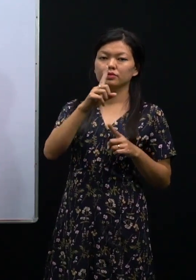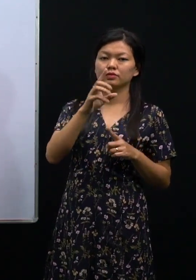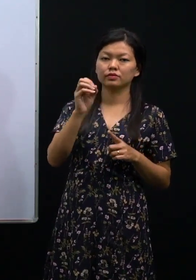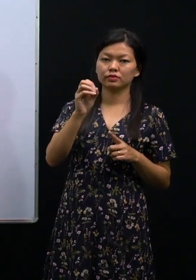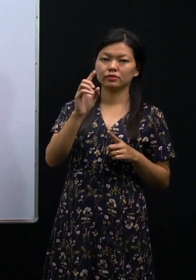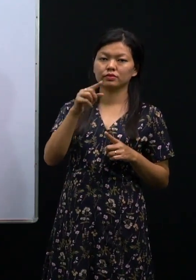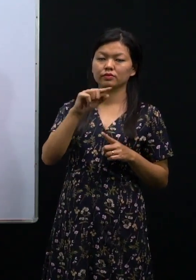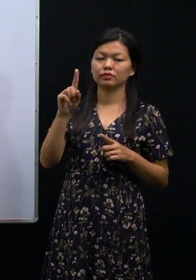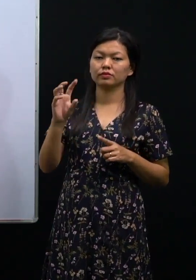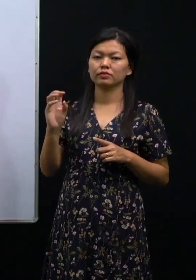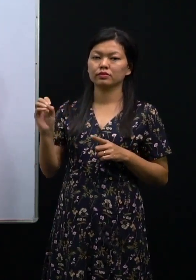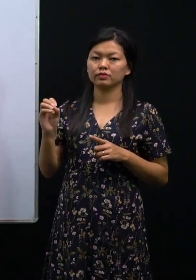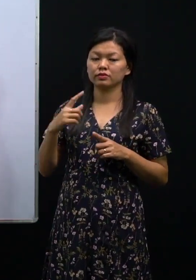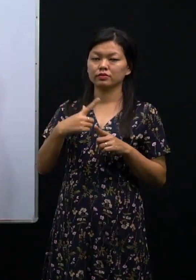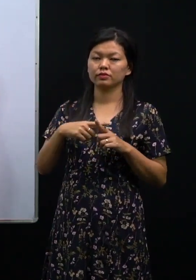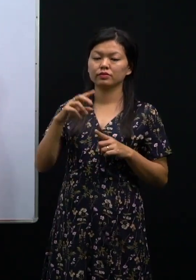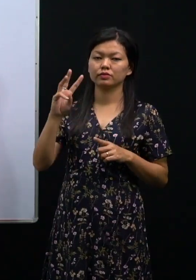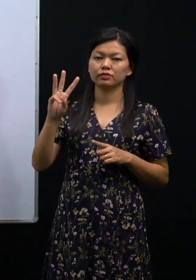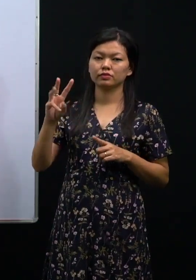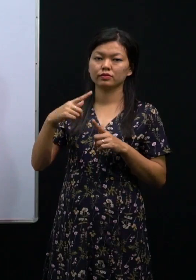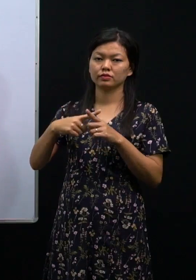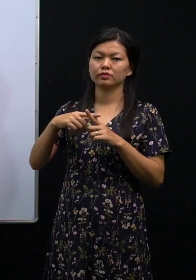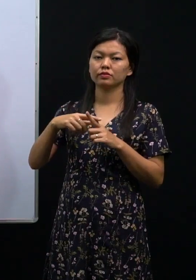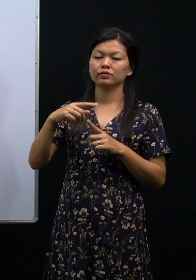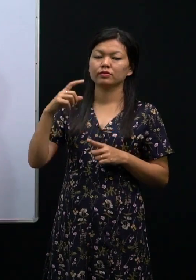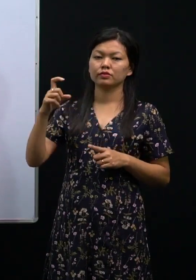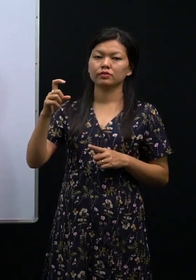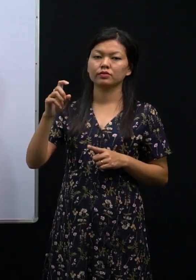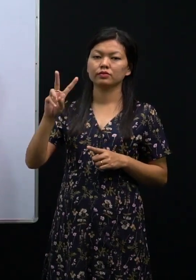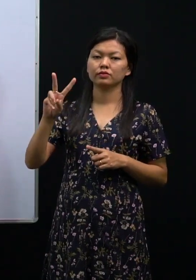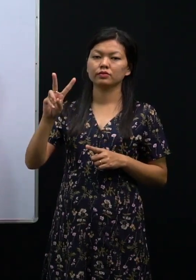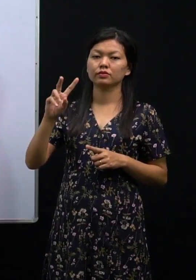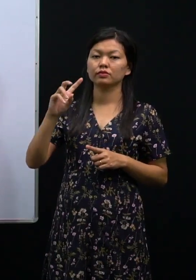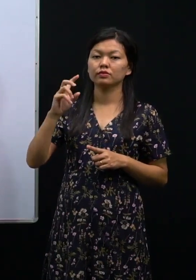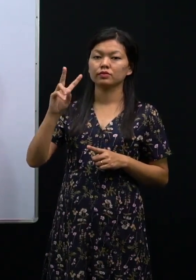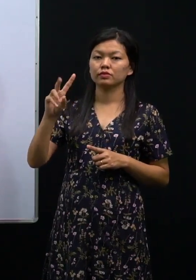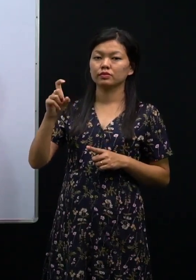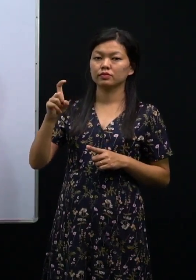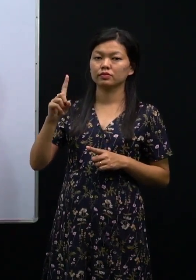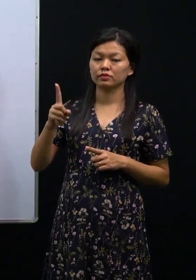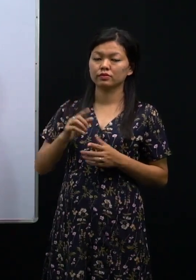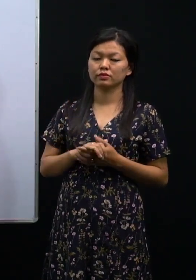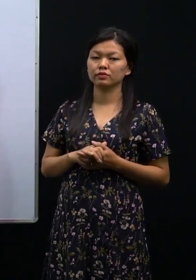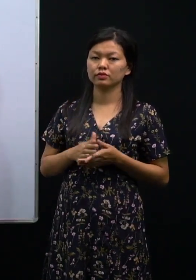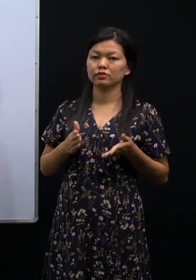into 100 plus 3 sevens are 21. So now it is